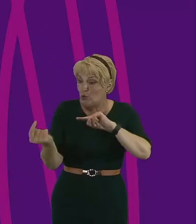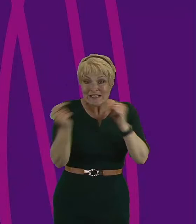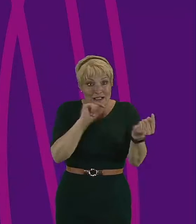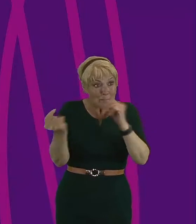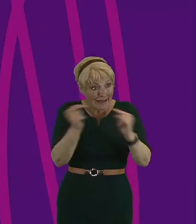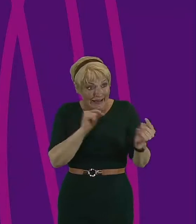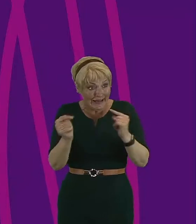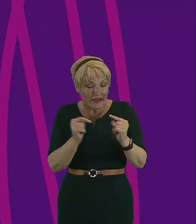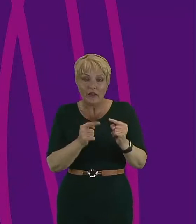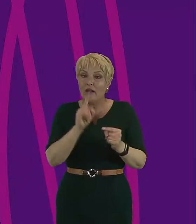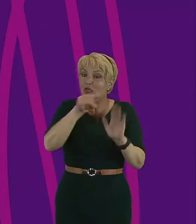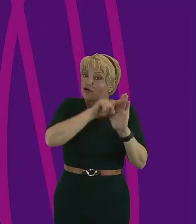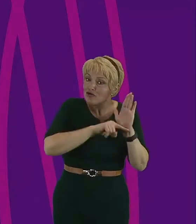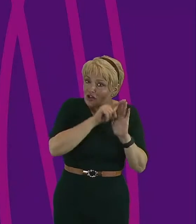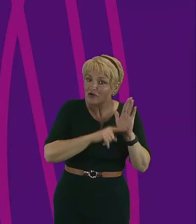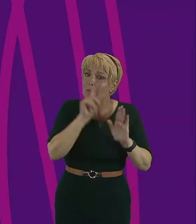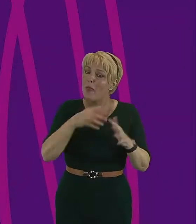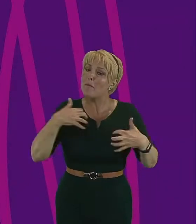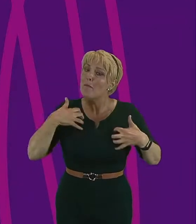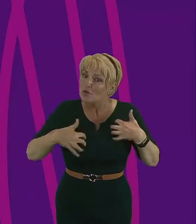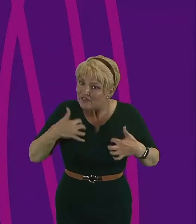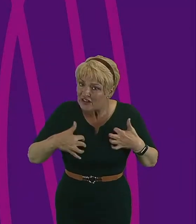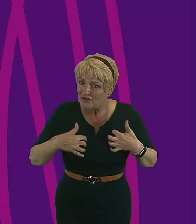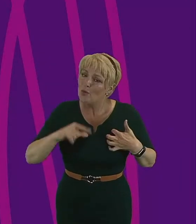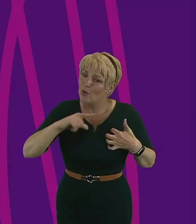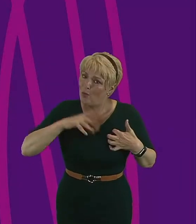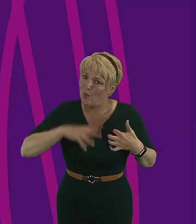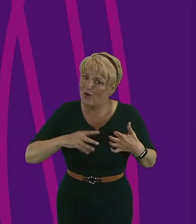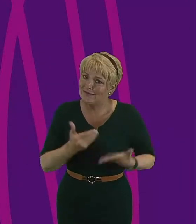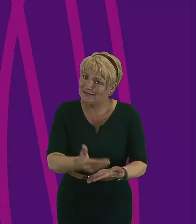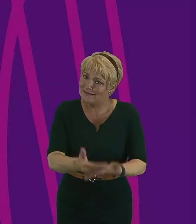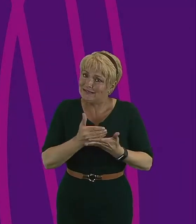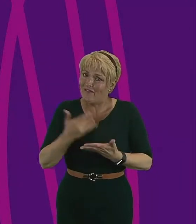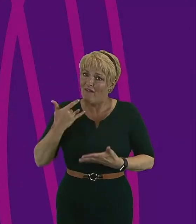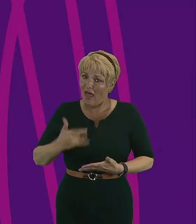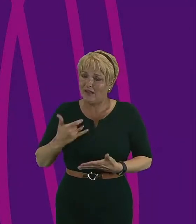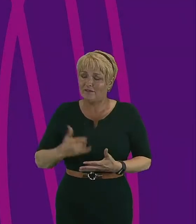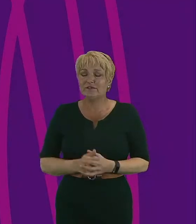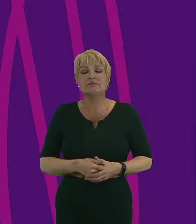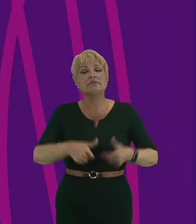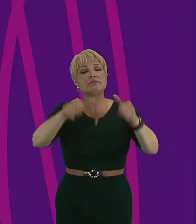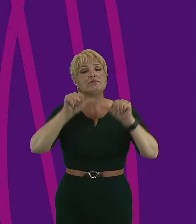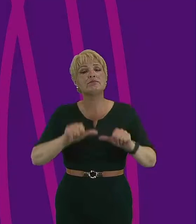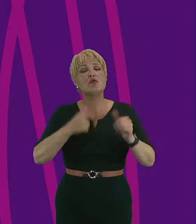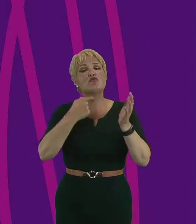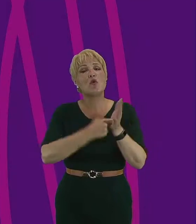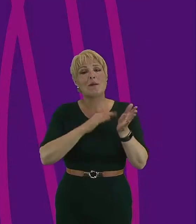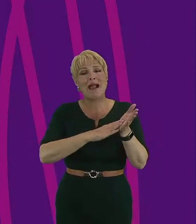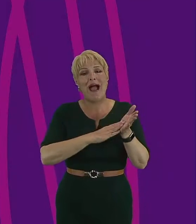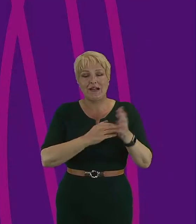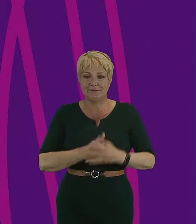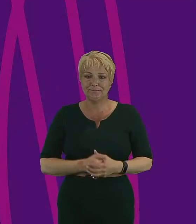should debate the motivation. Thank you. And I'll call Rona Mackay to be followed by Brian Whittle.